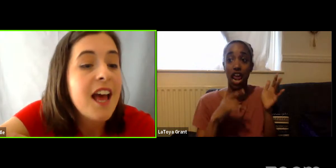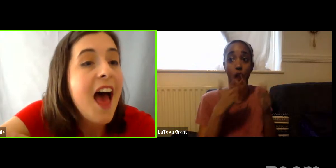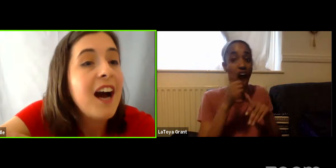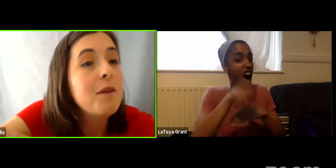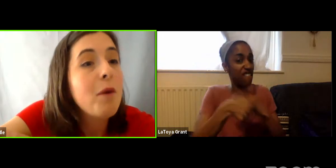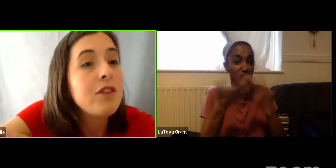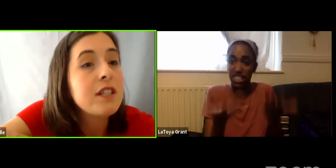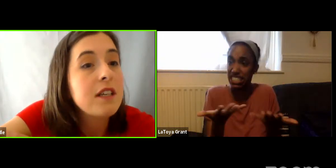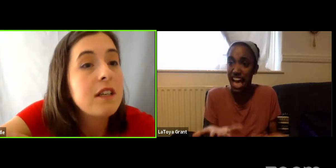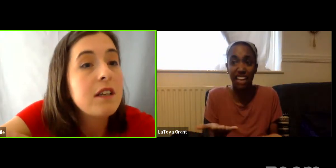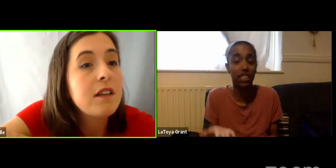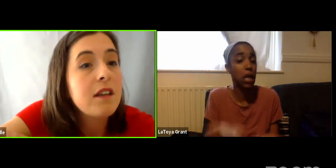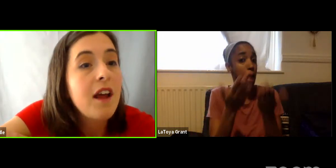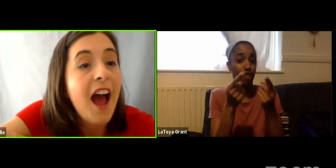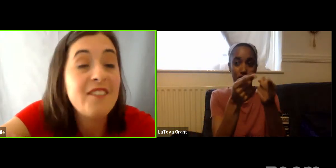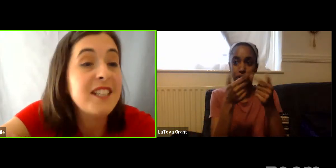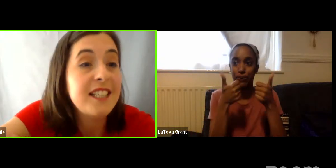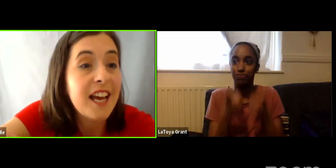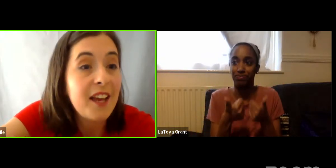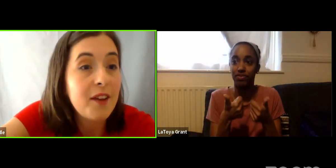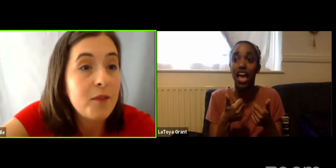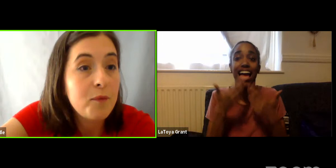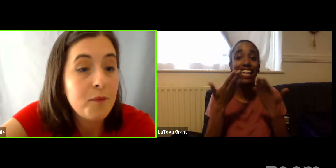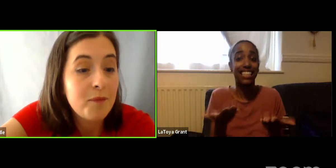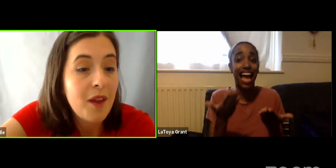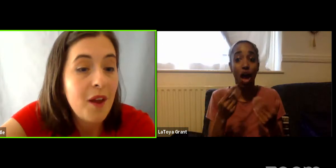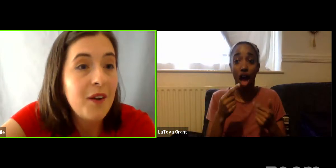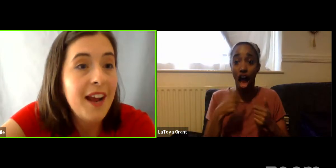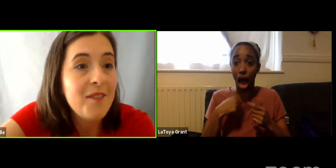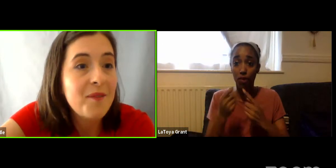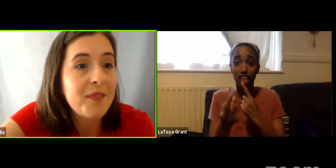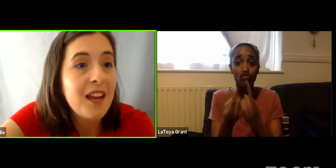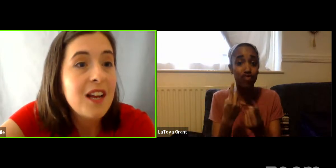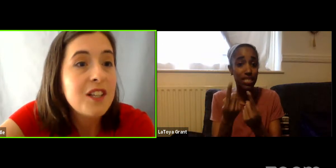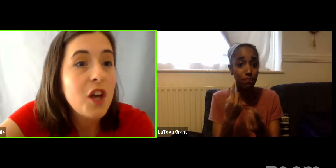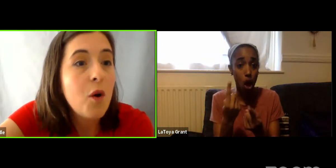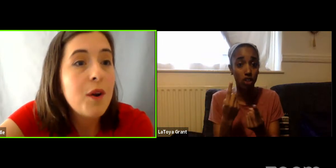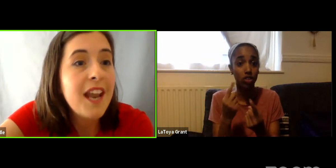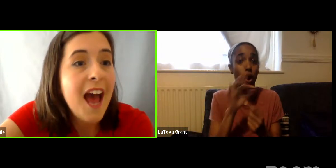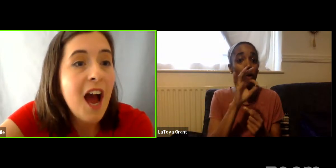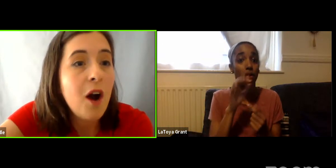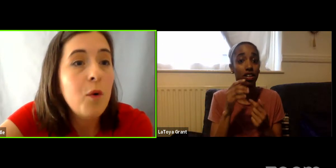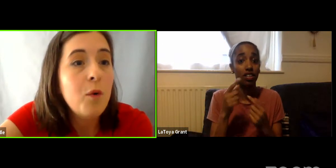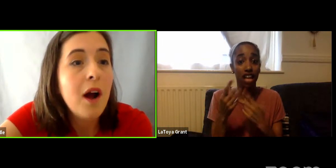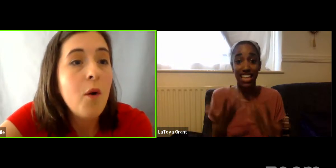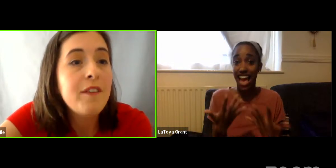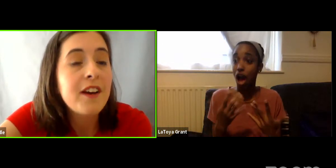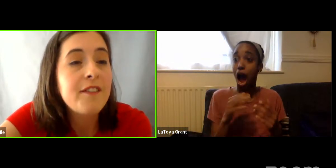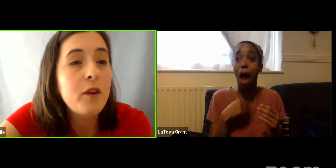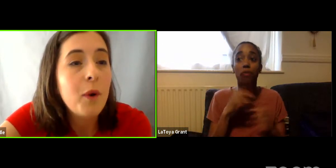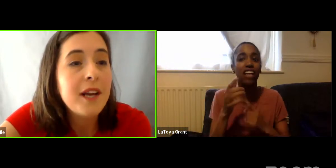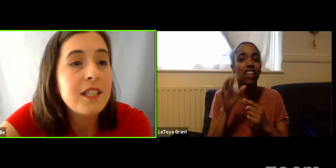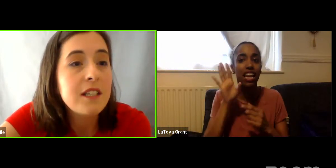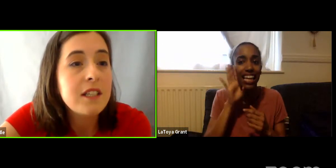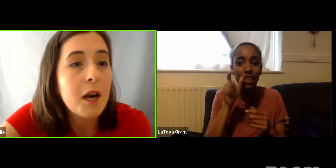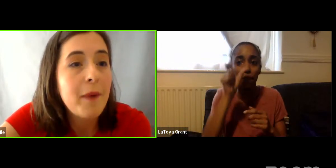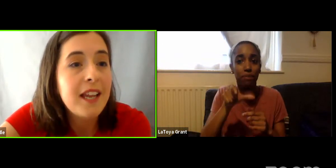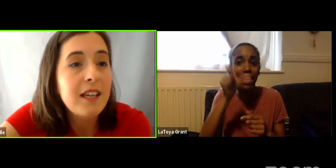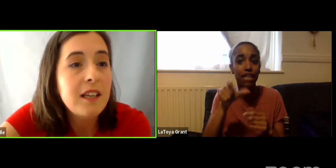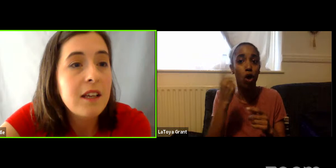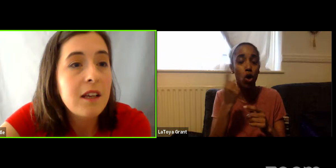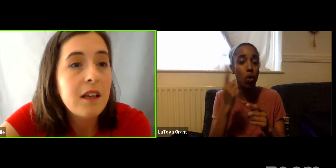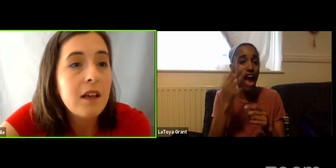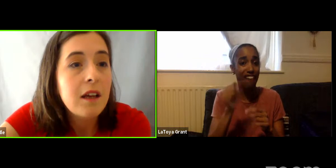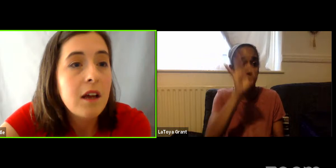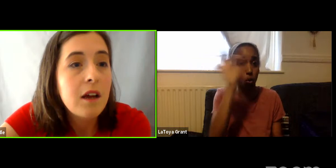contact Ellen Morrison after today. Okay, so now we've had a few questions come